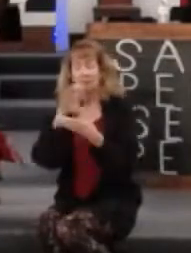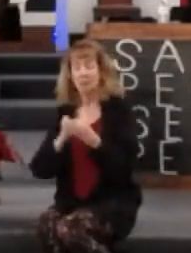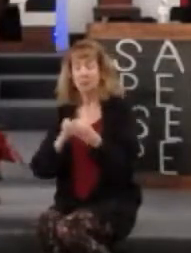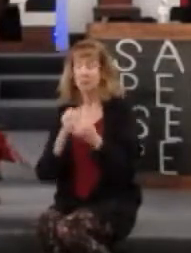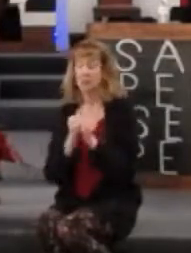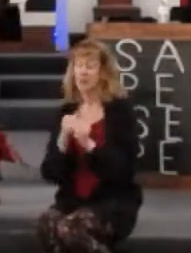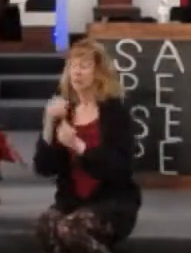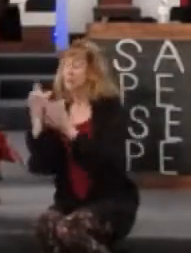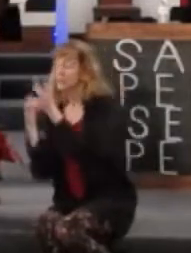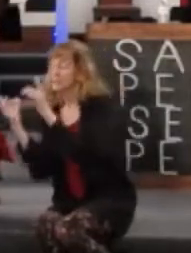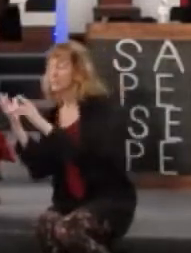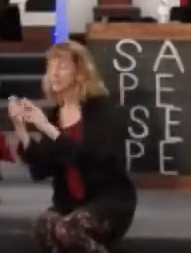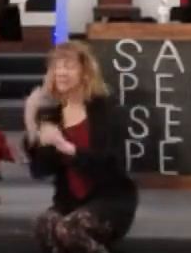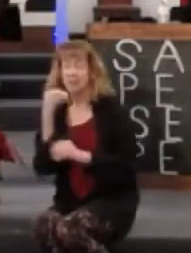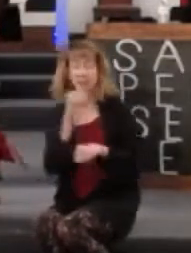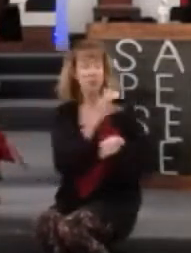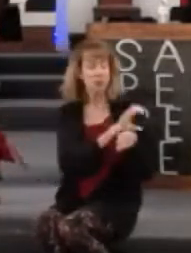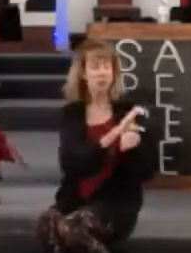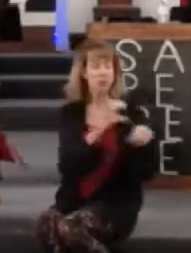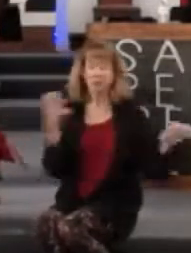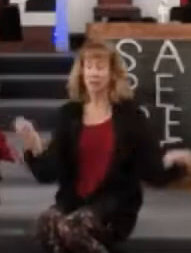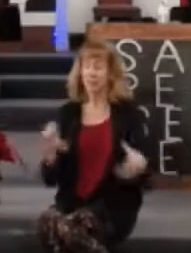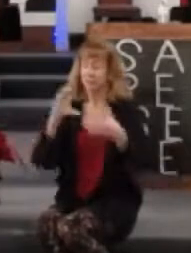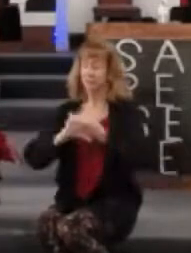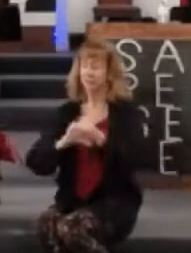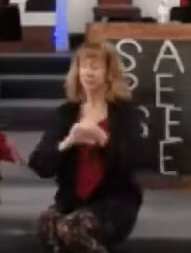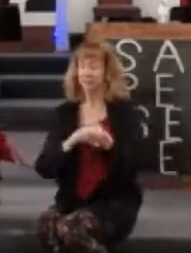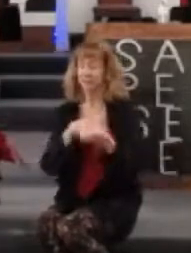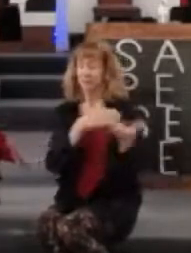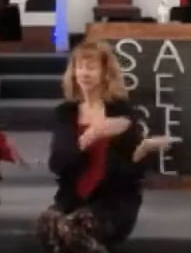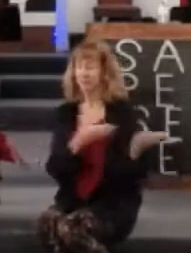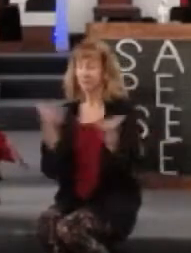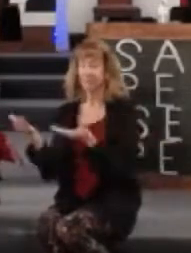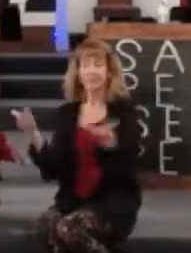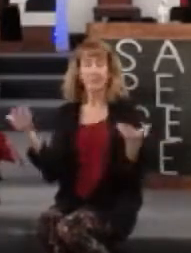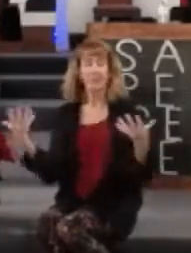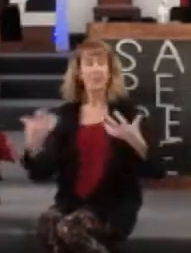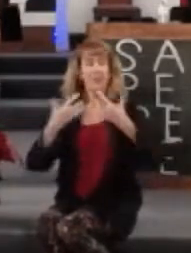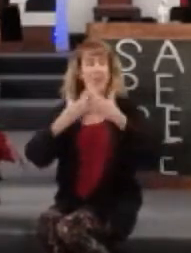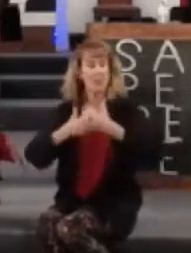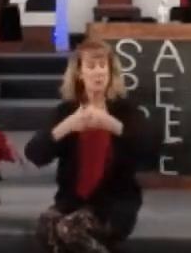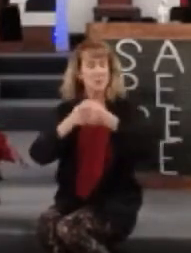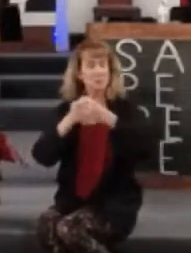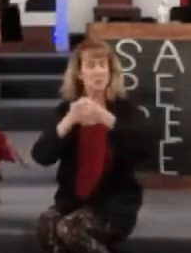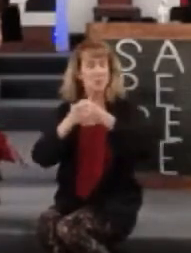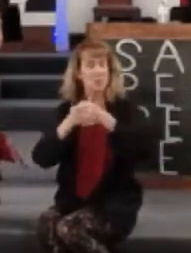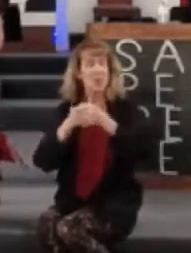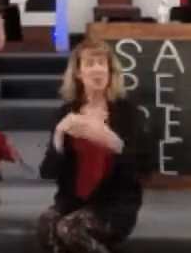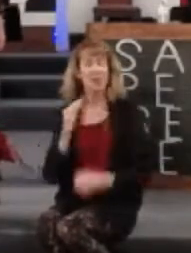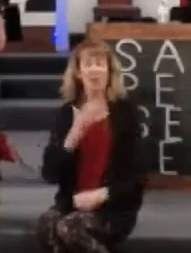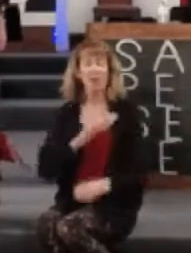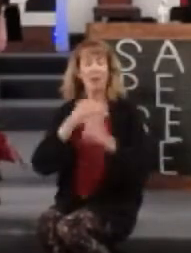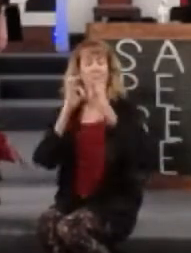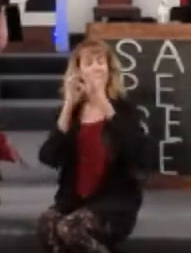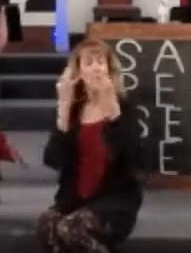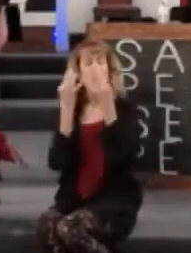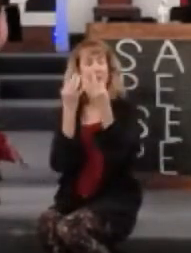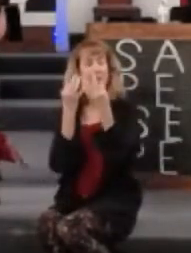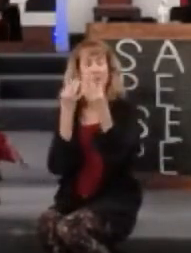the church. And the overarching idea here of how a family can become